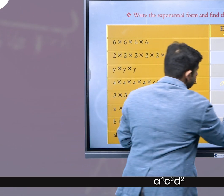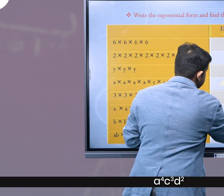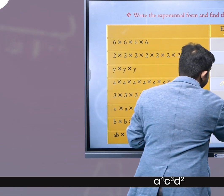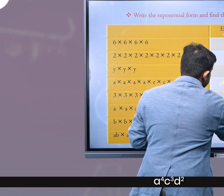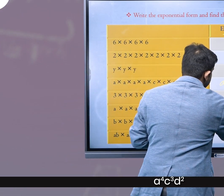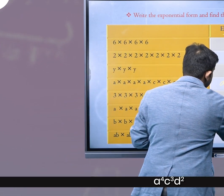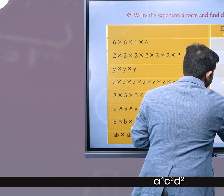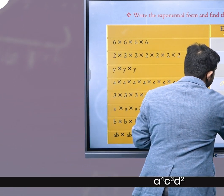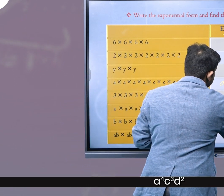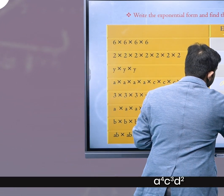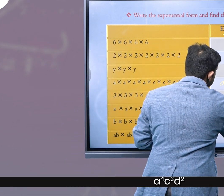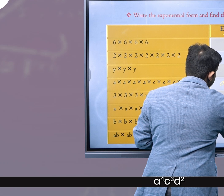c to the power of 3